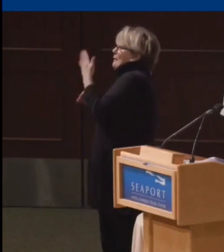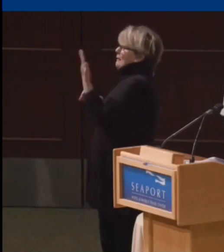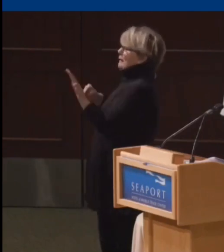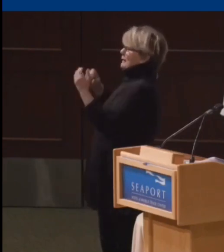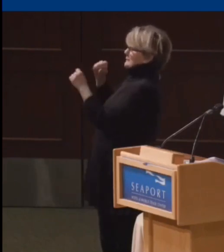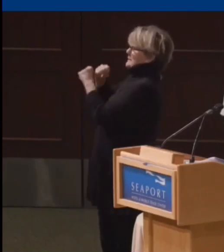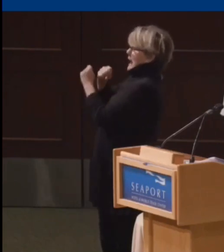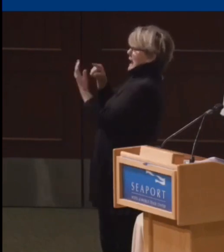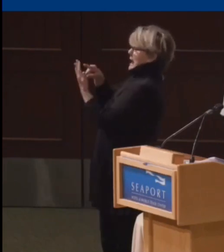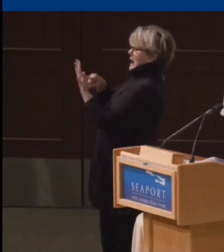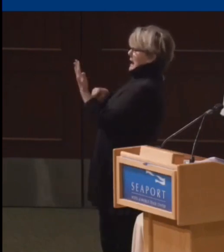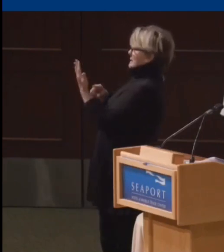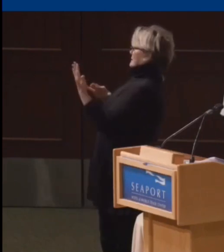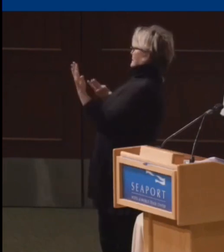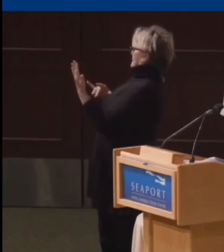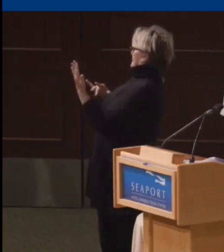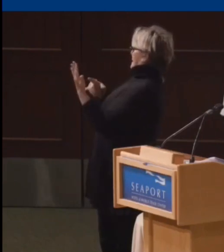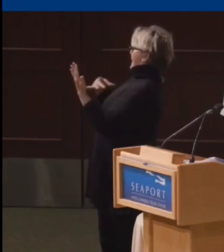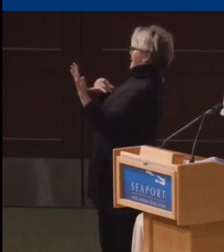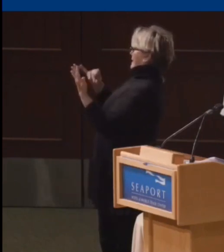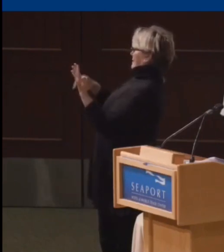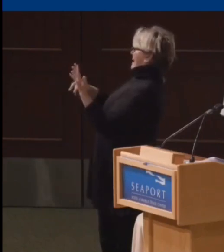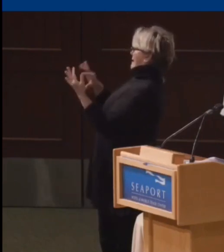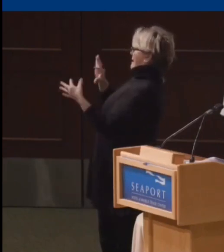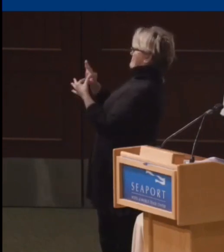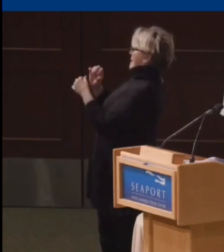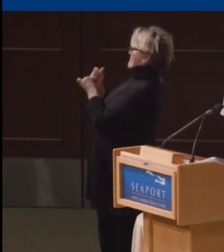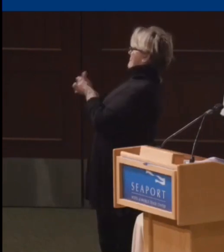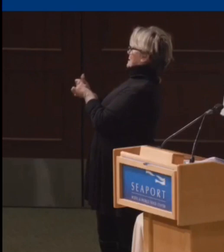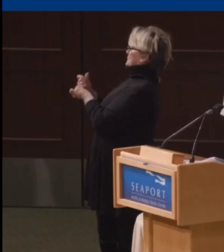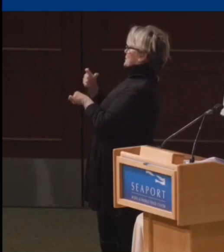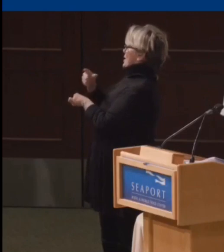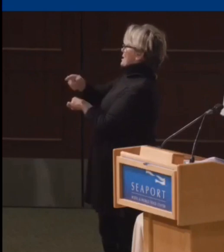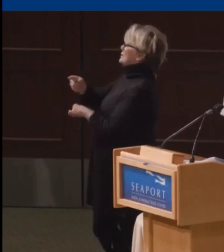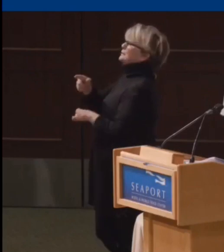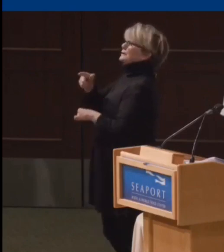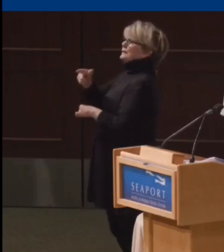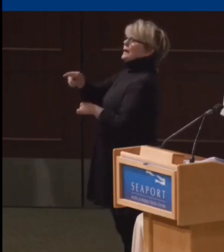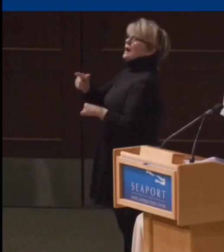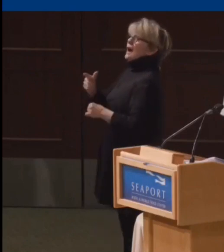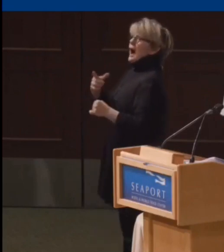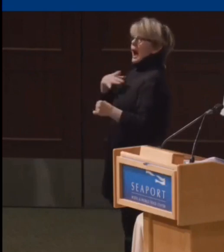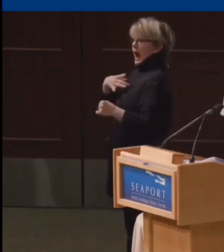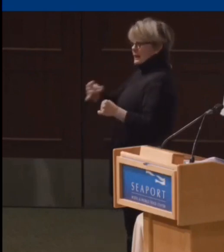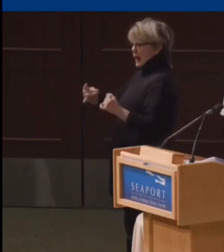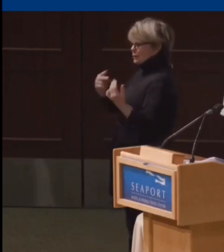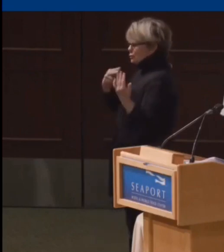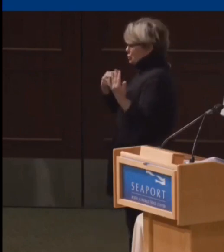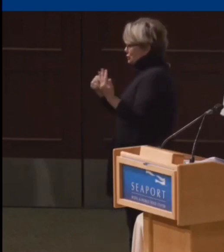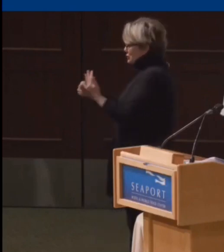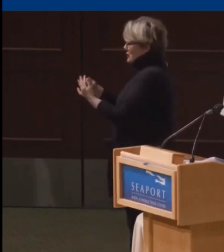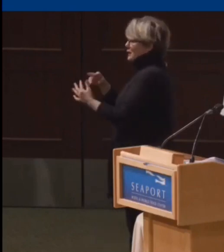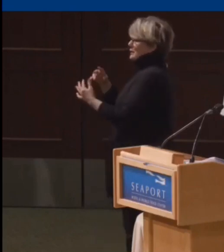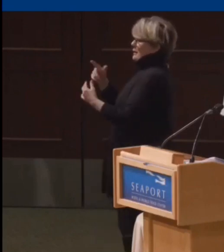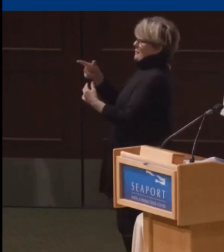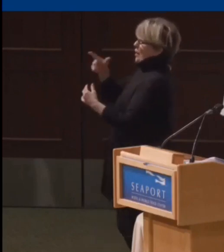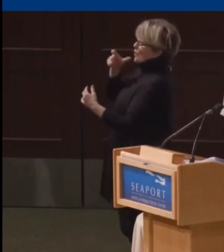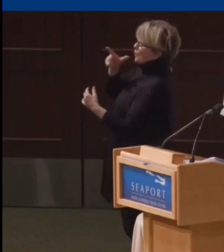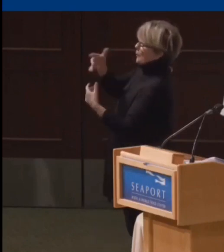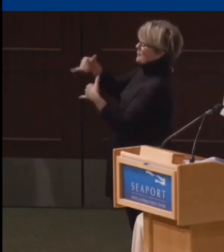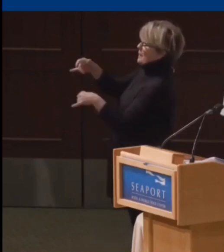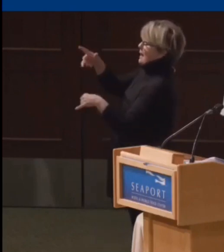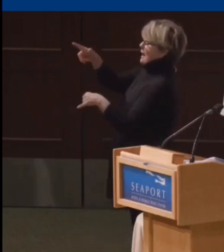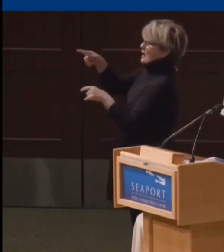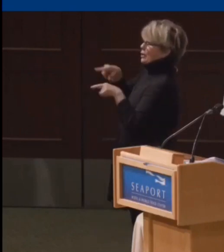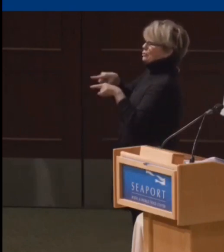aspect of baseball. And I began watching the Red Sox and reading the lineup before the game. I also began keeping